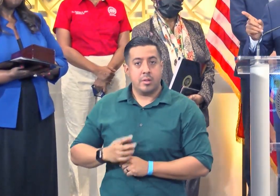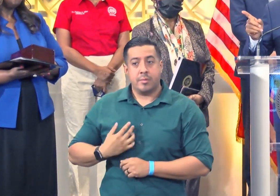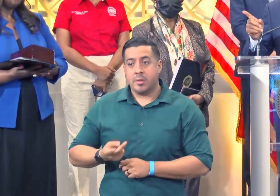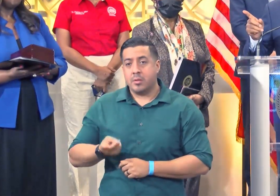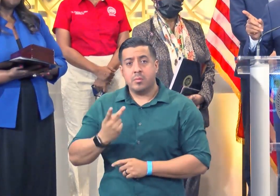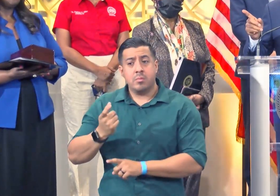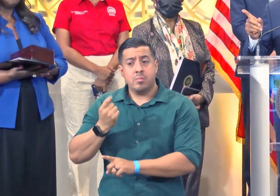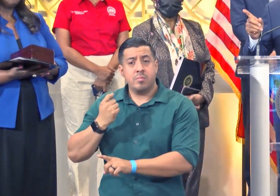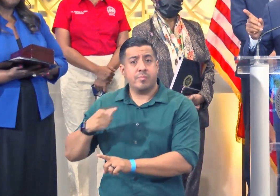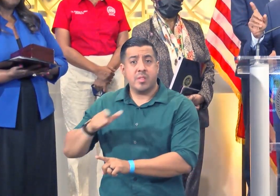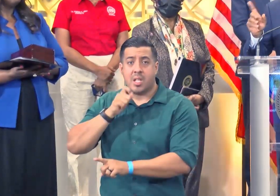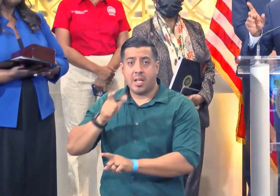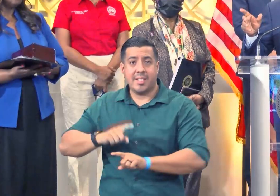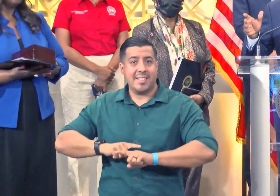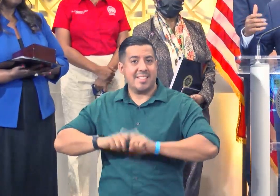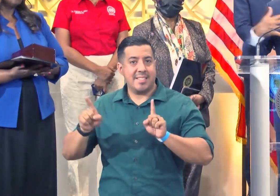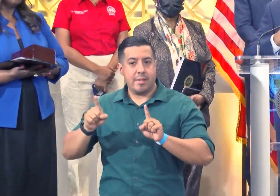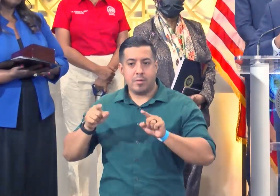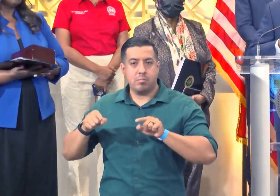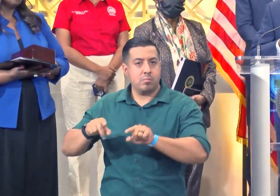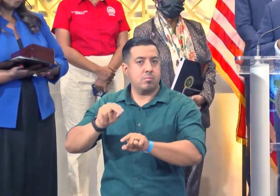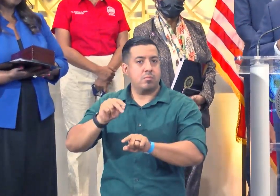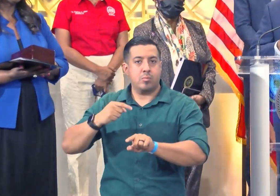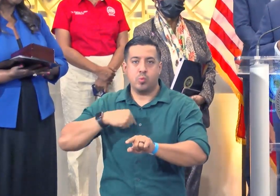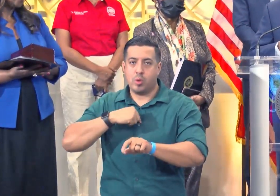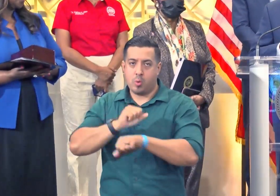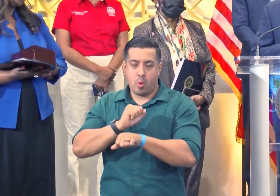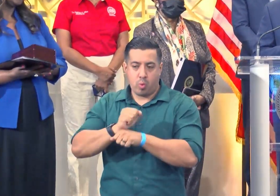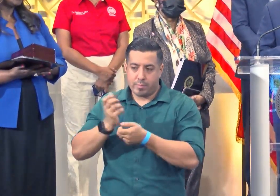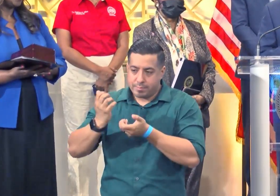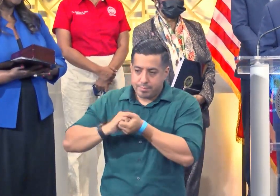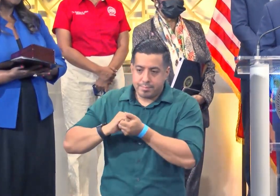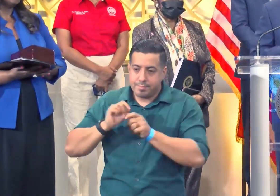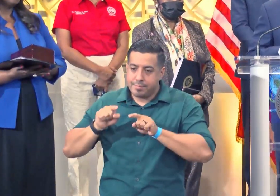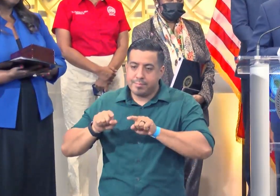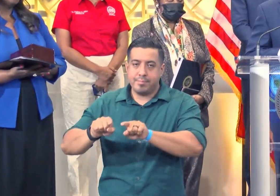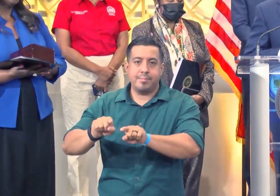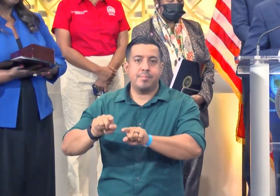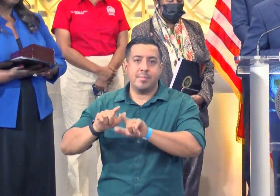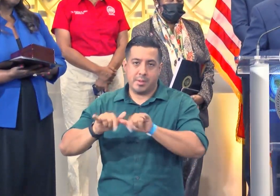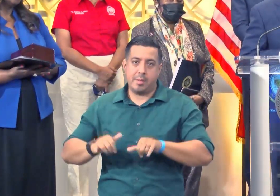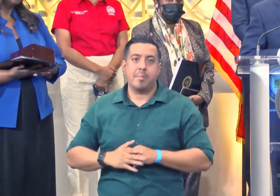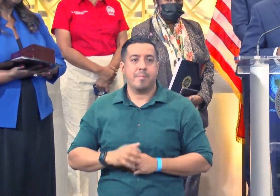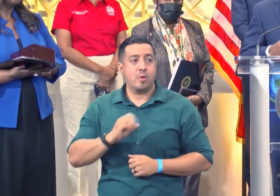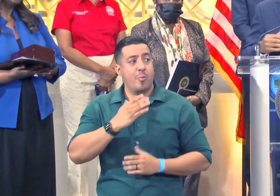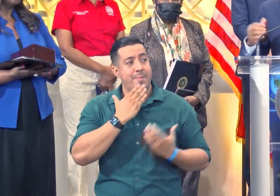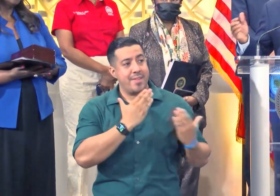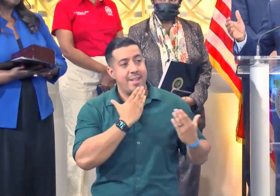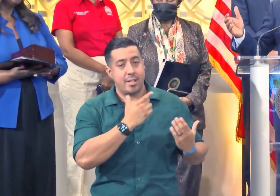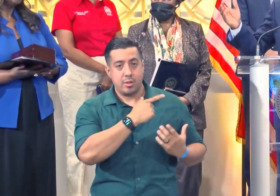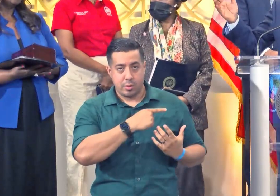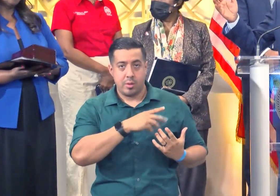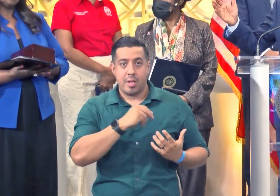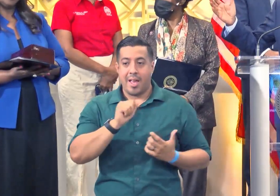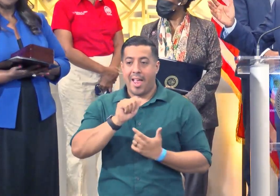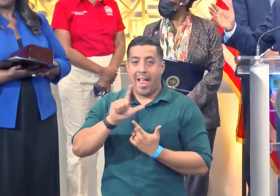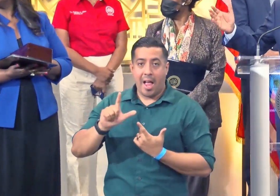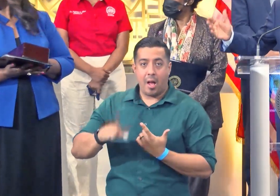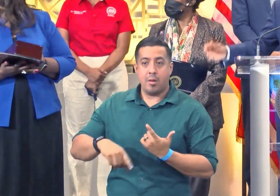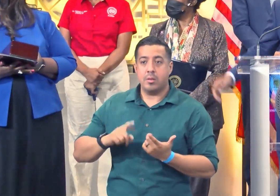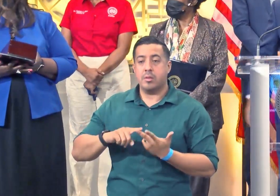not on different parallel, on different tracks. We all work hand in hand together. So again, 50, thank you, Al,